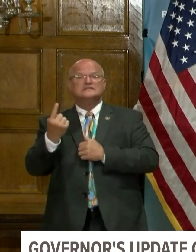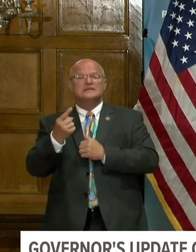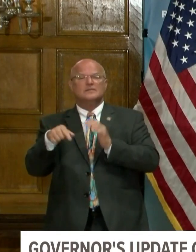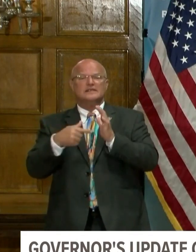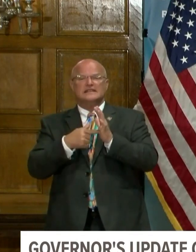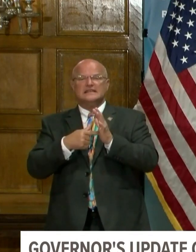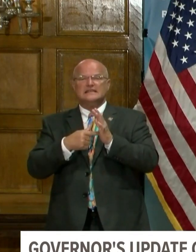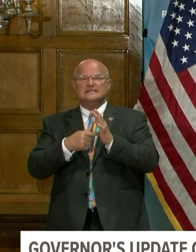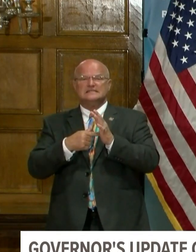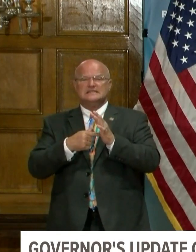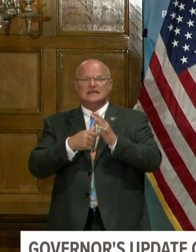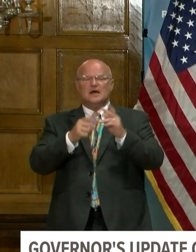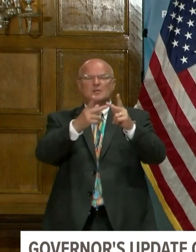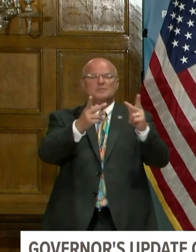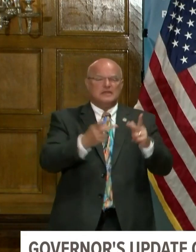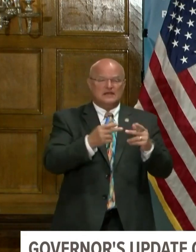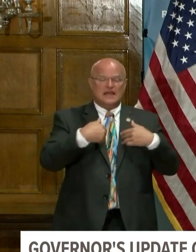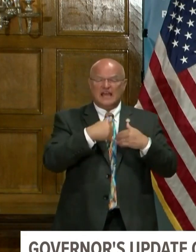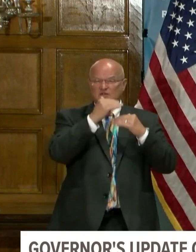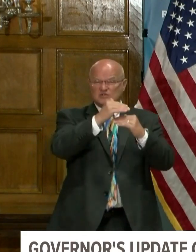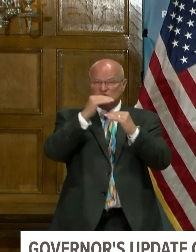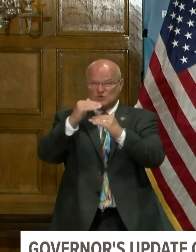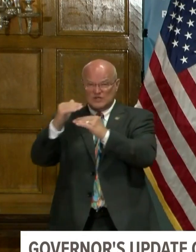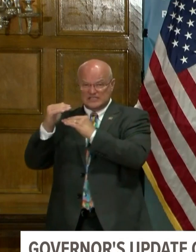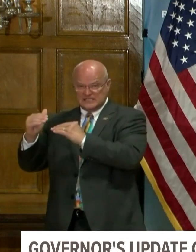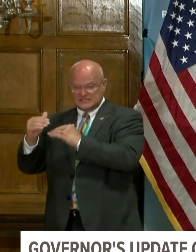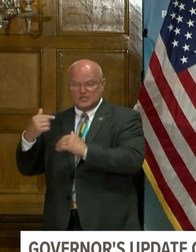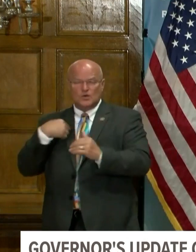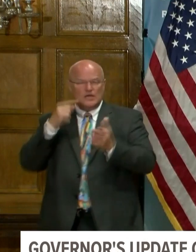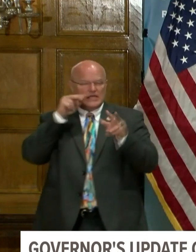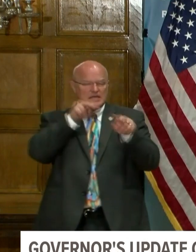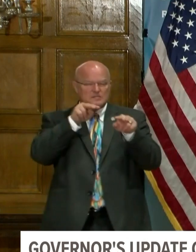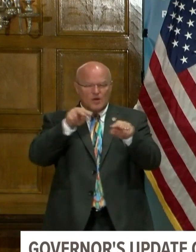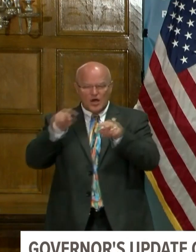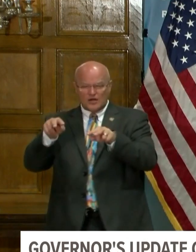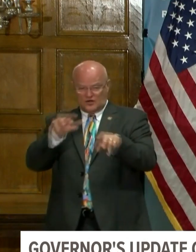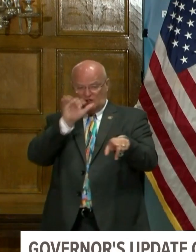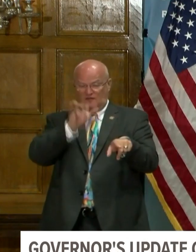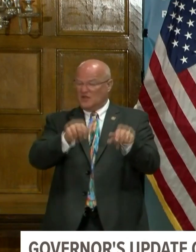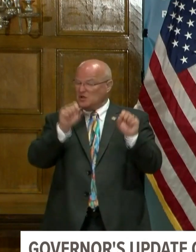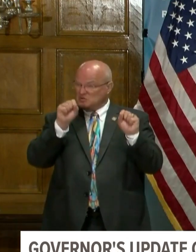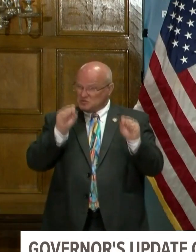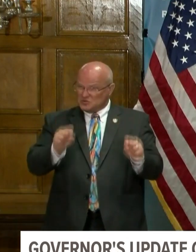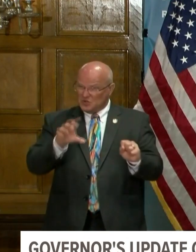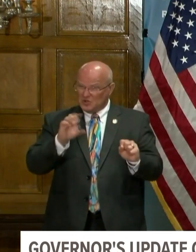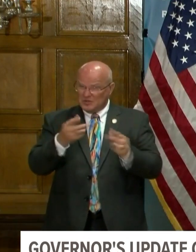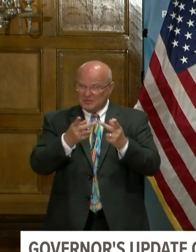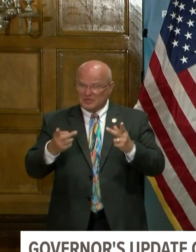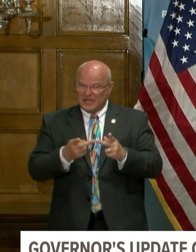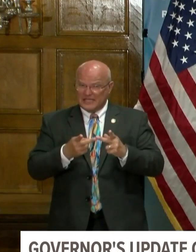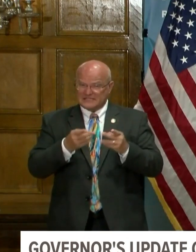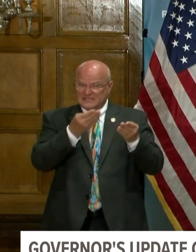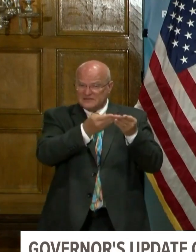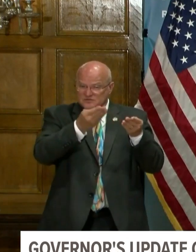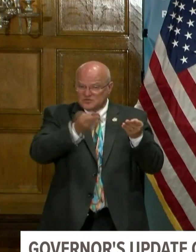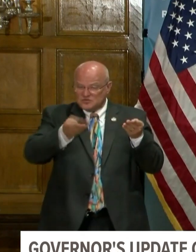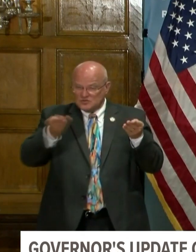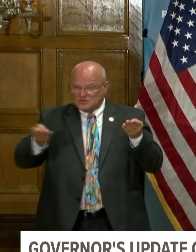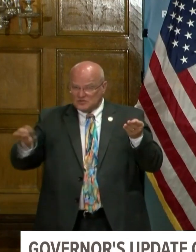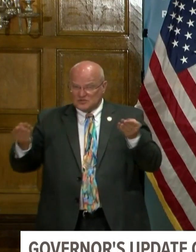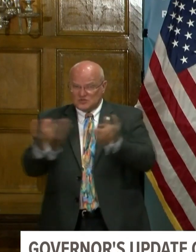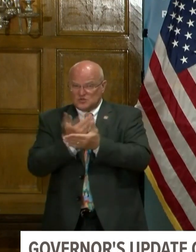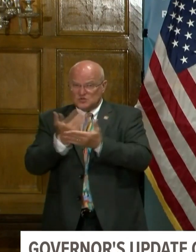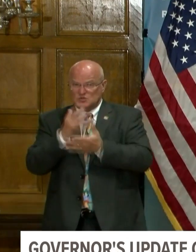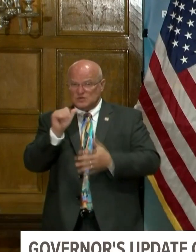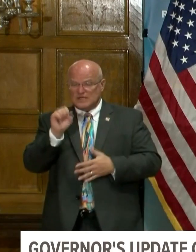these settings that we've had restrictions on, so we can monitor whether those could be sources of those new